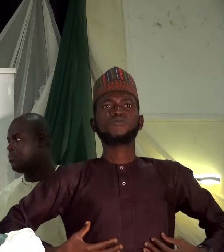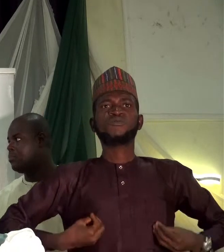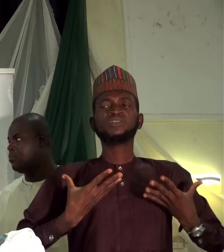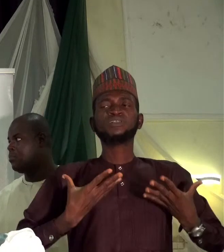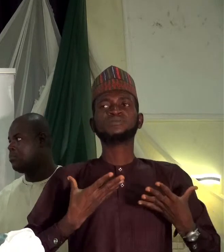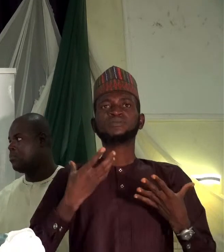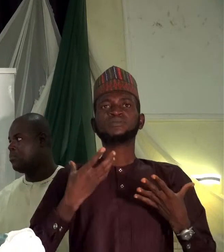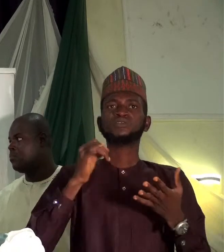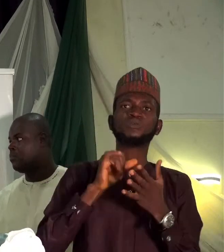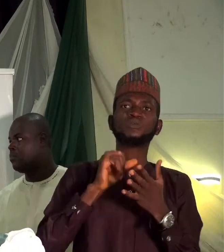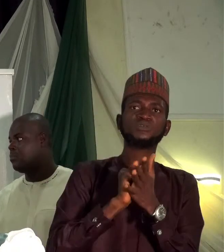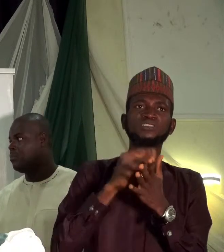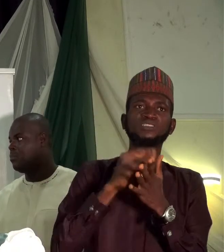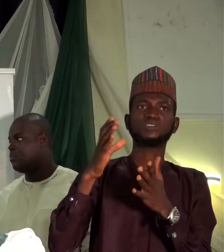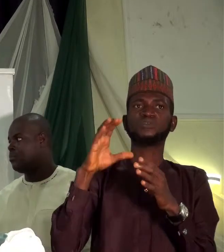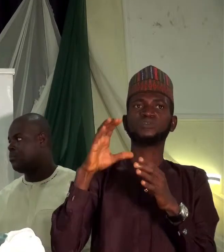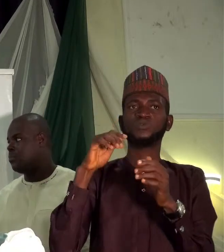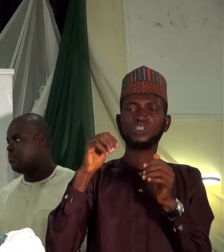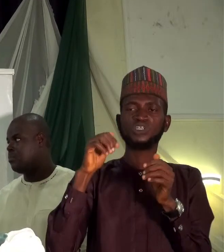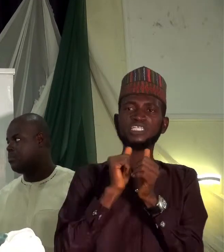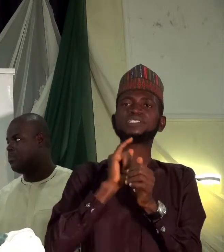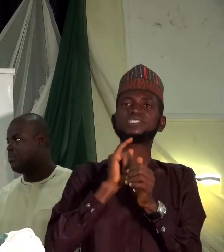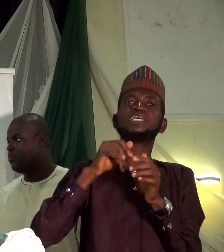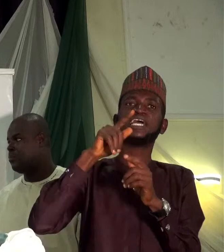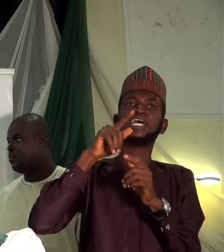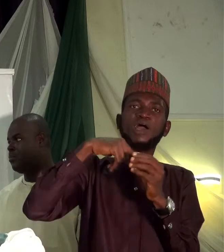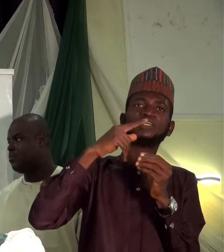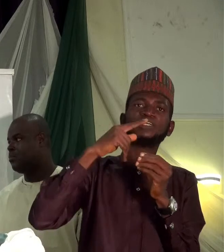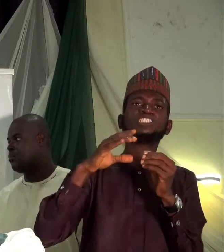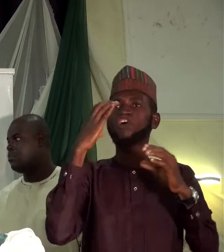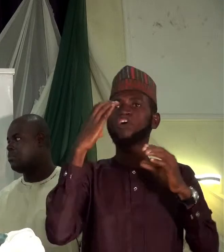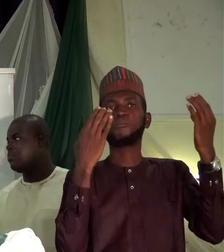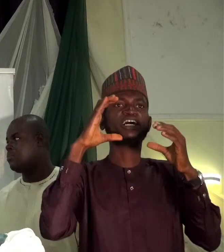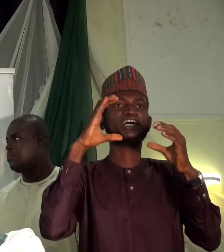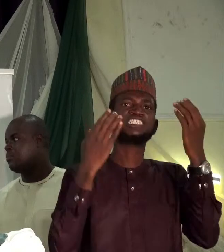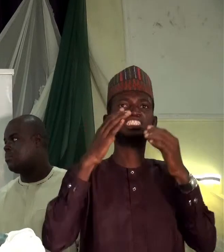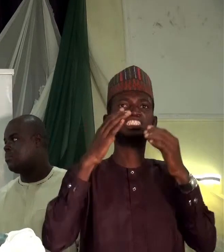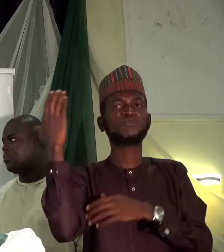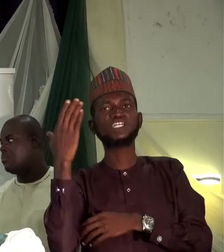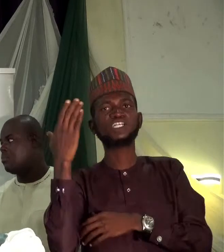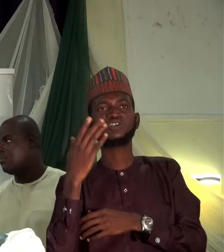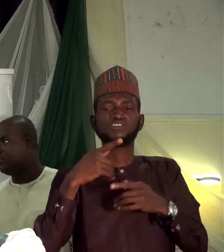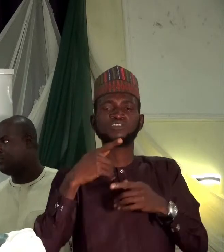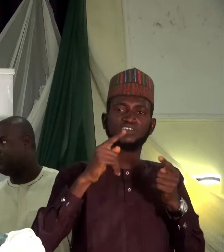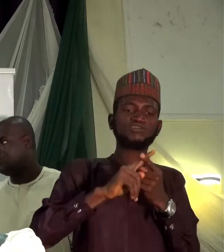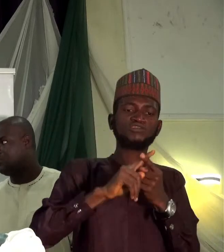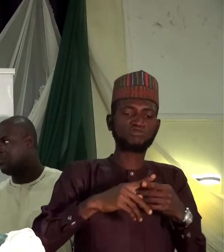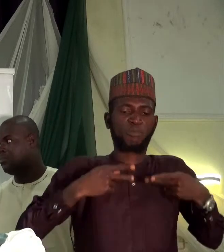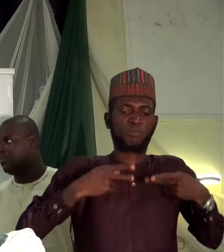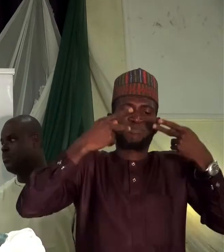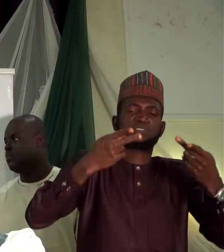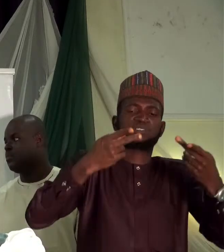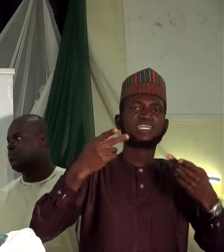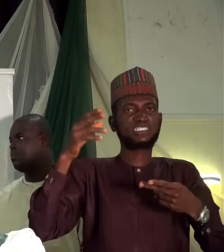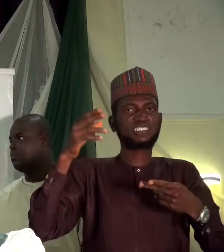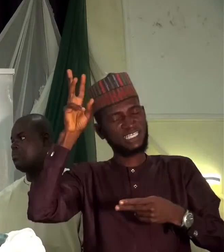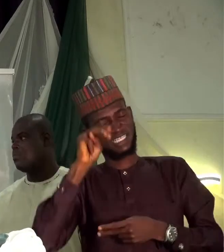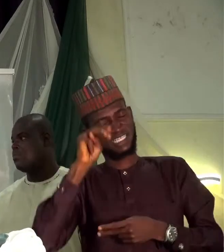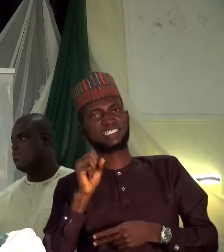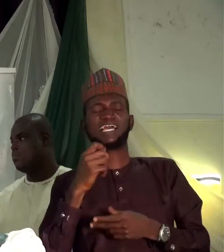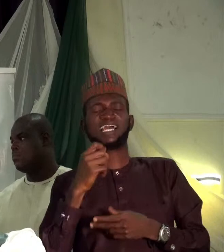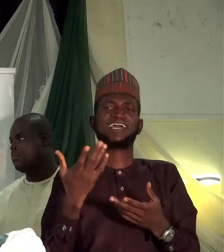impressed. It's comparative religion, really. But when you see the way this man was presenting his argument, in fact, I memorized some up to